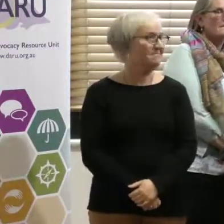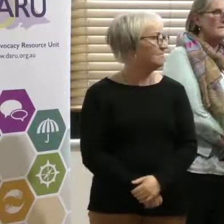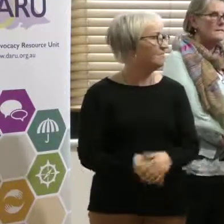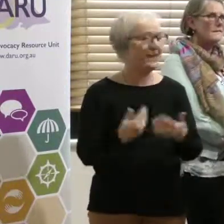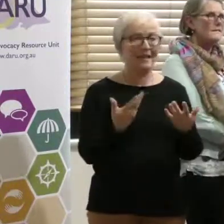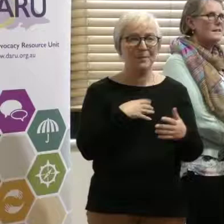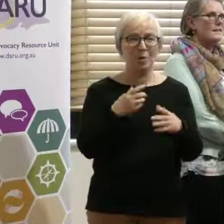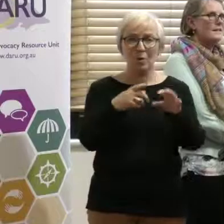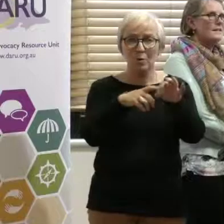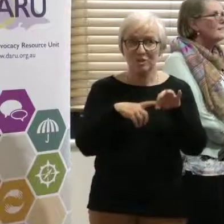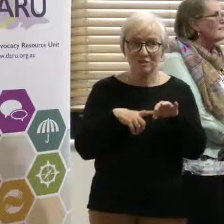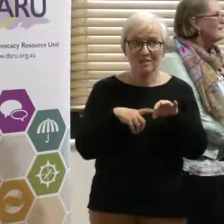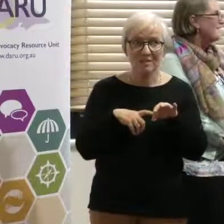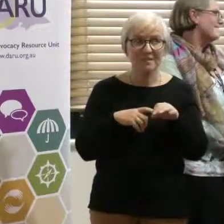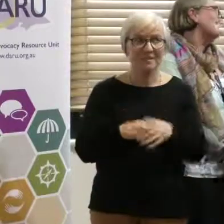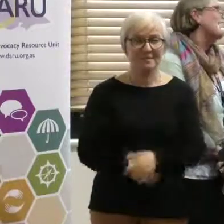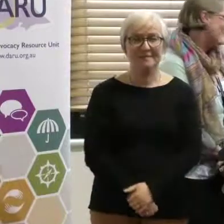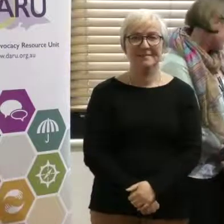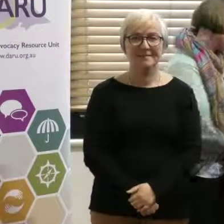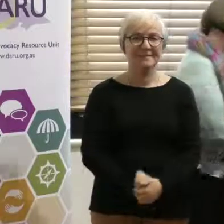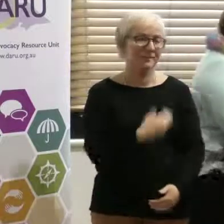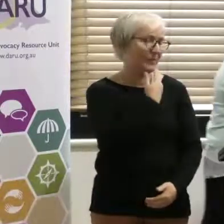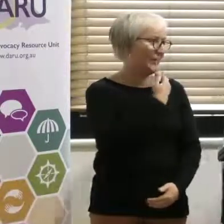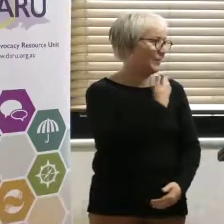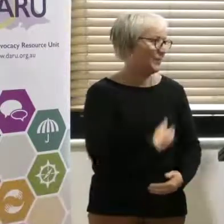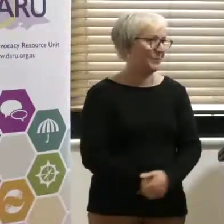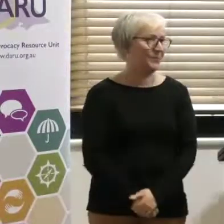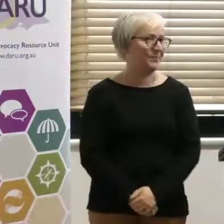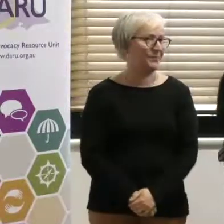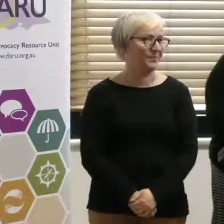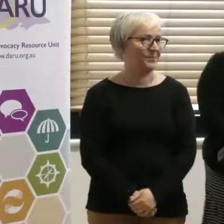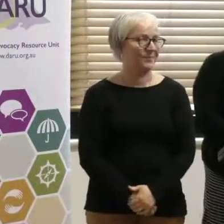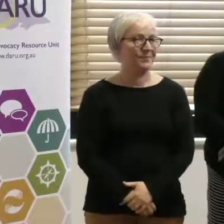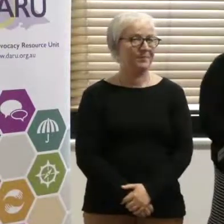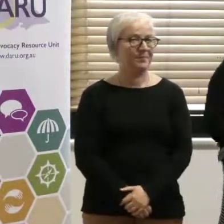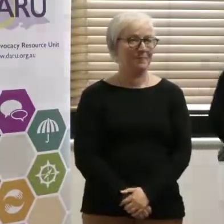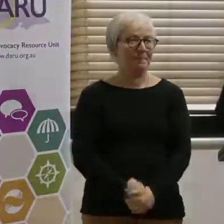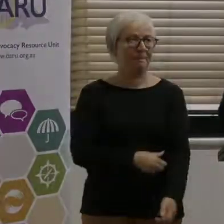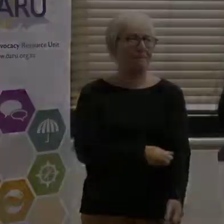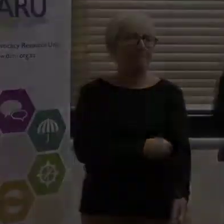No? Okay, thank you very much, Sharon.